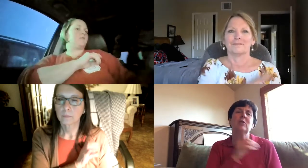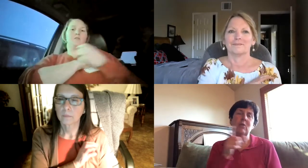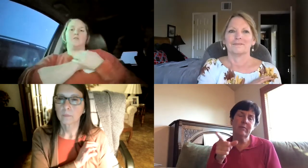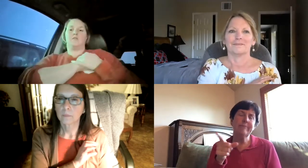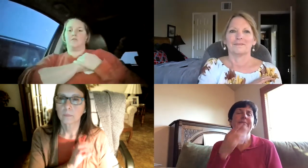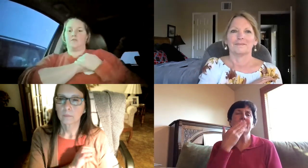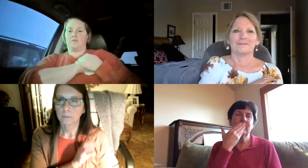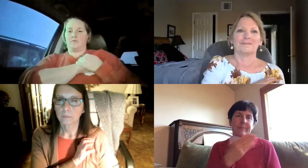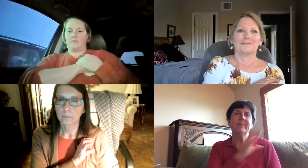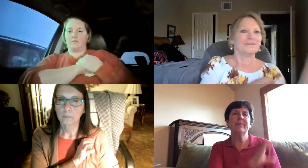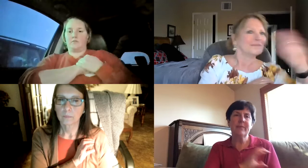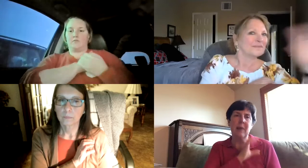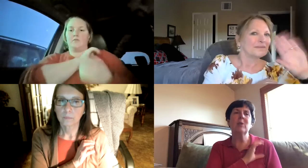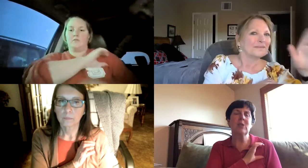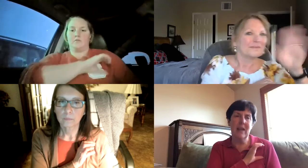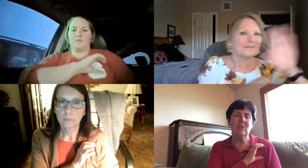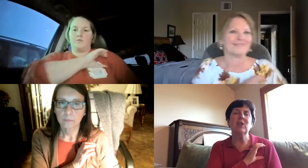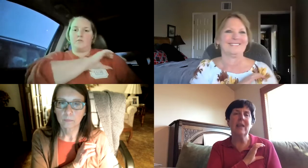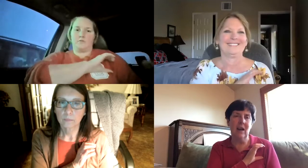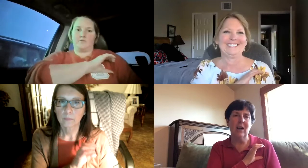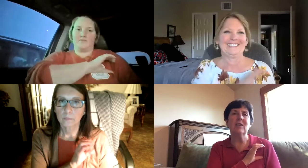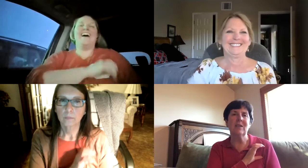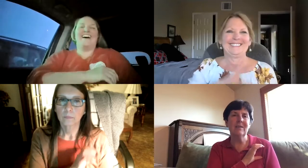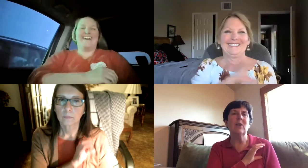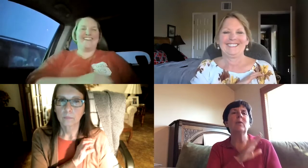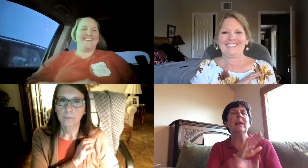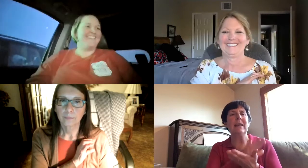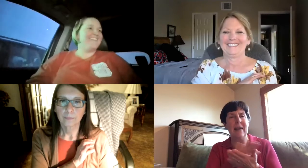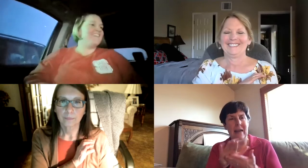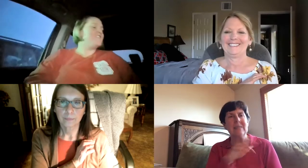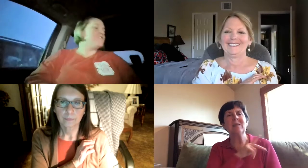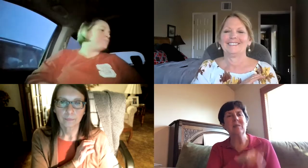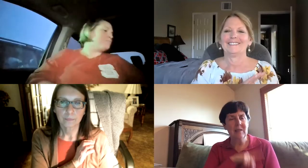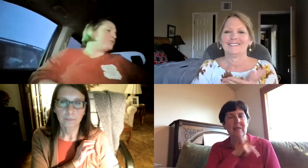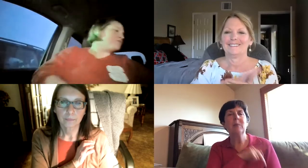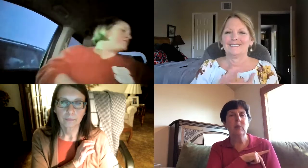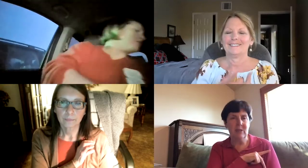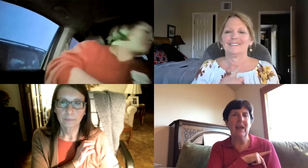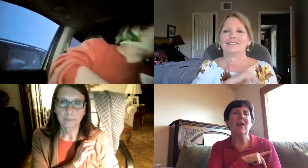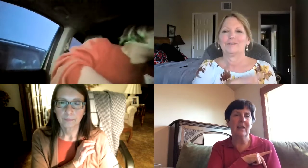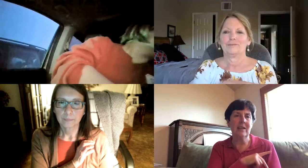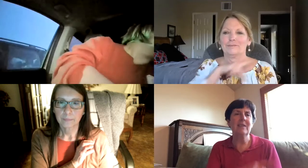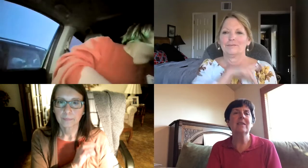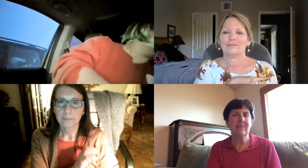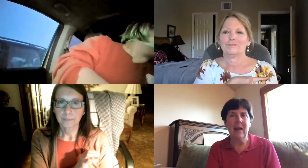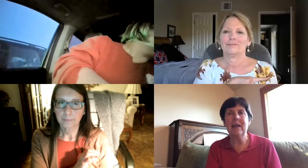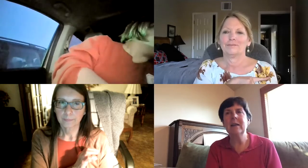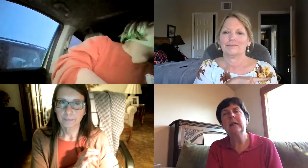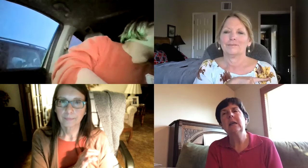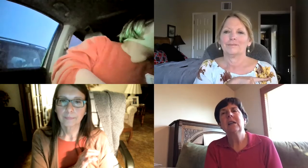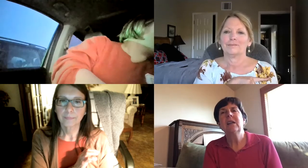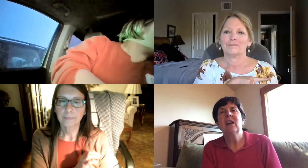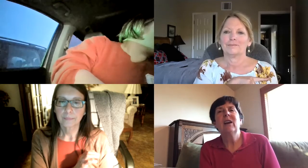Oh, so that person has good character, a really nice personality,